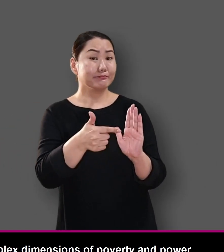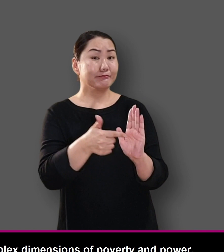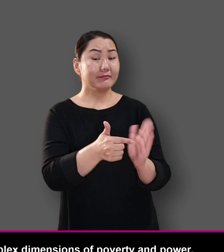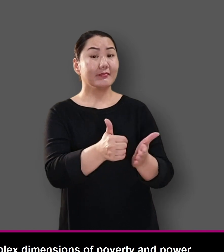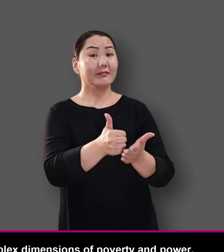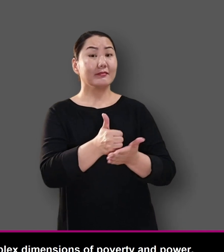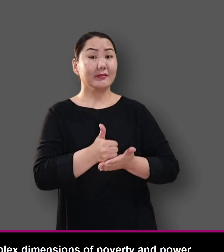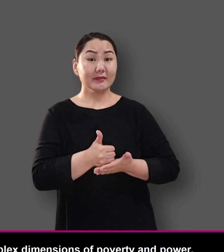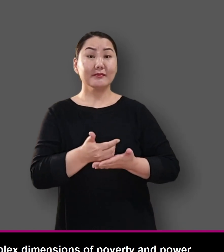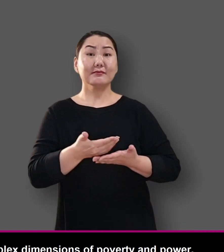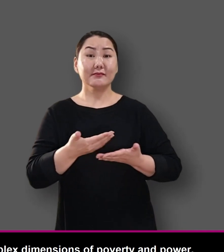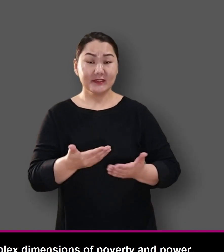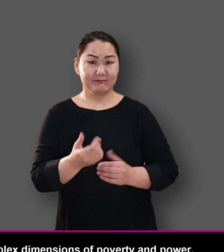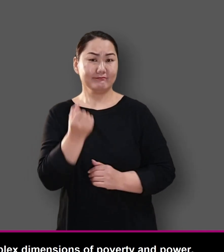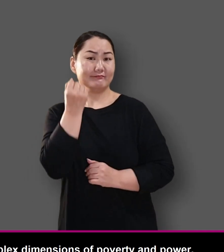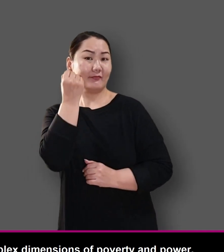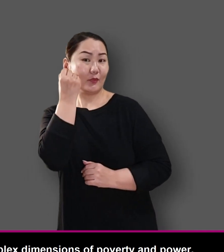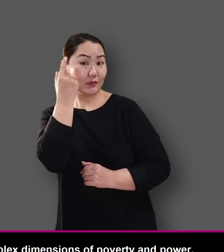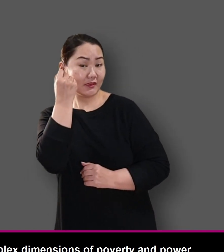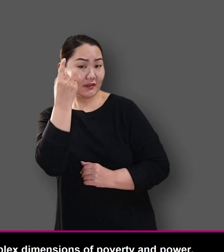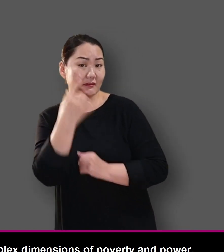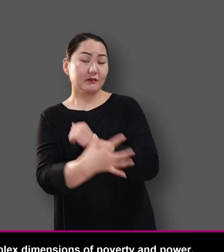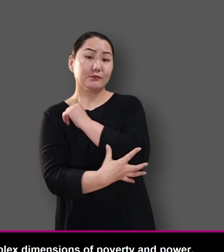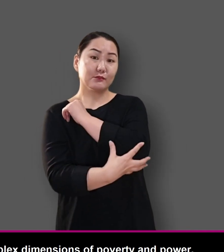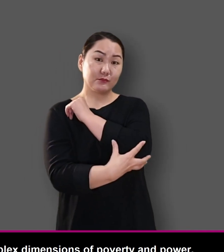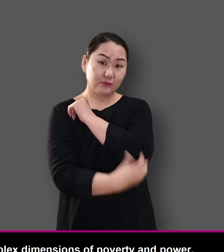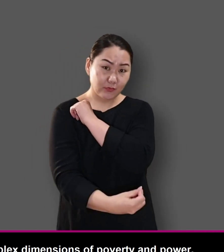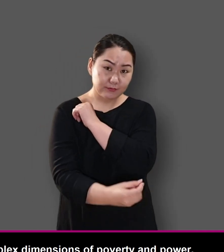and seek to understand the complex dimensions of poverty and power.